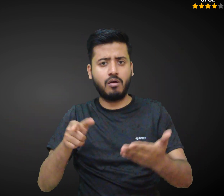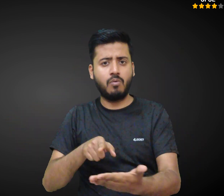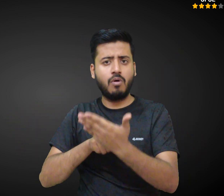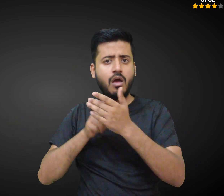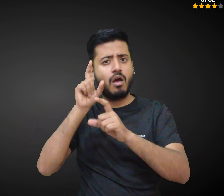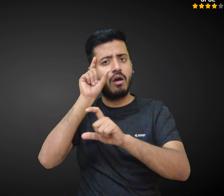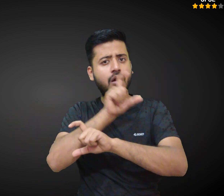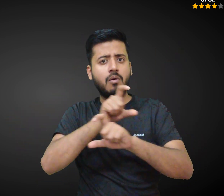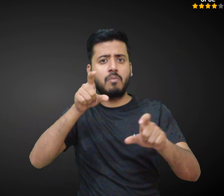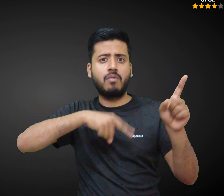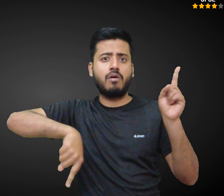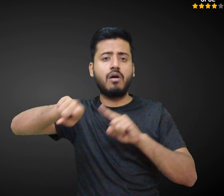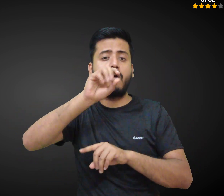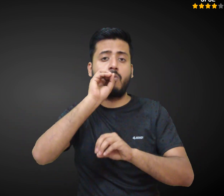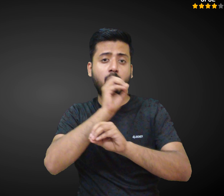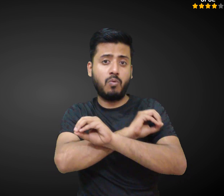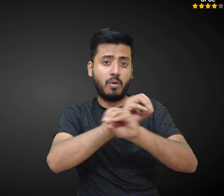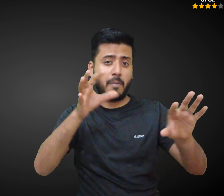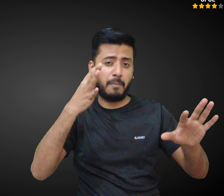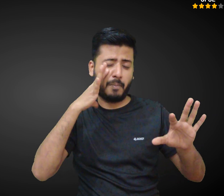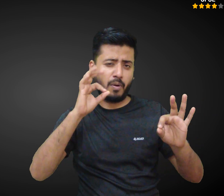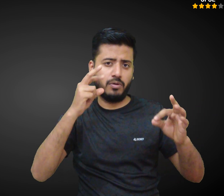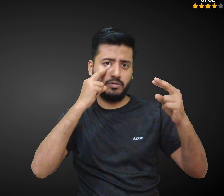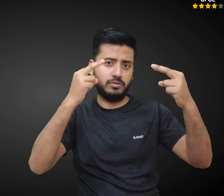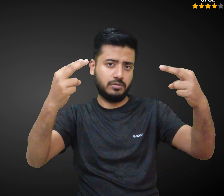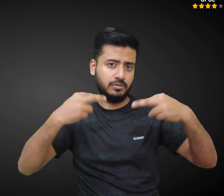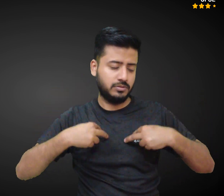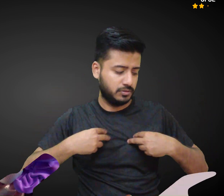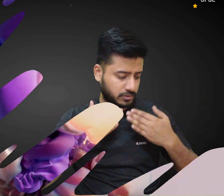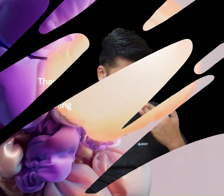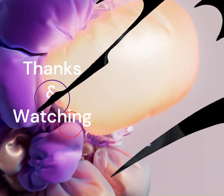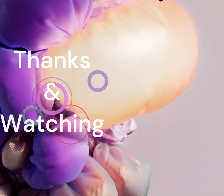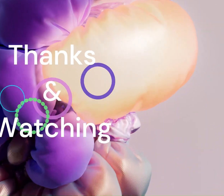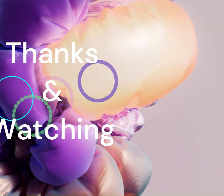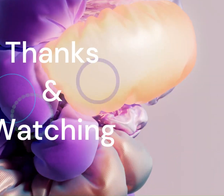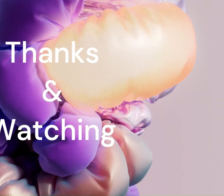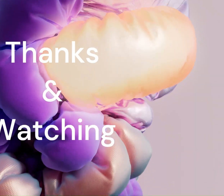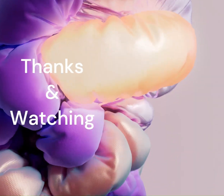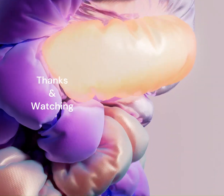safety and quality. Other garlic producers. While China... Thanks and watching.